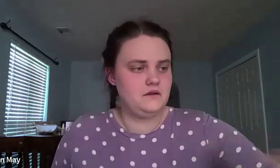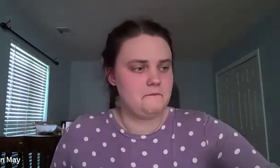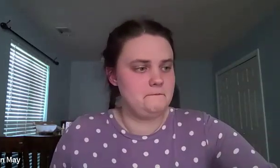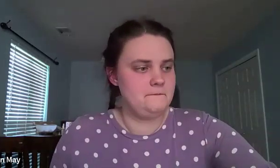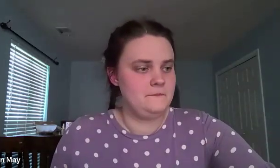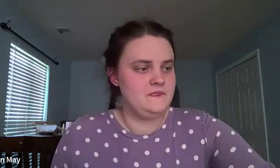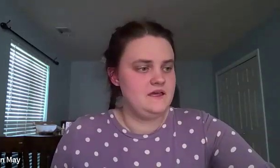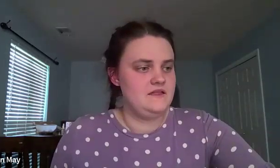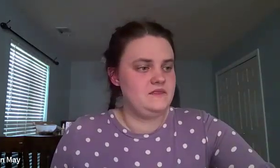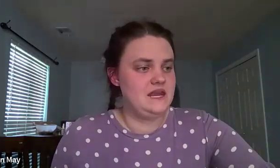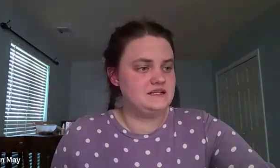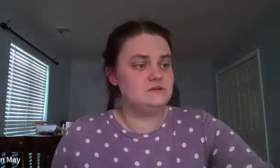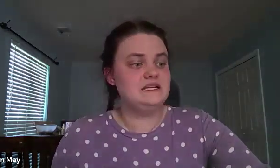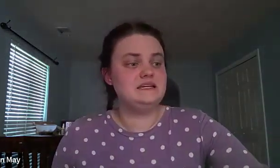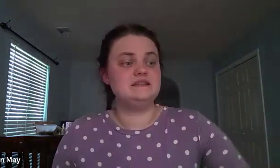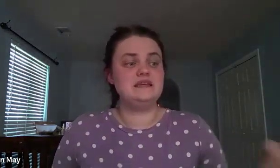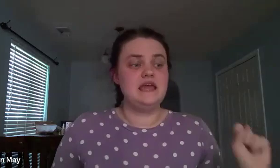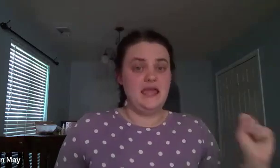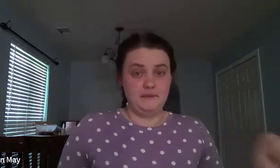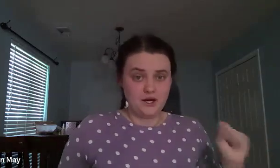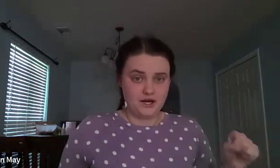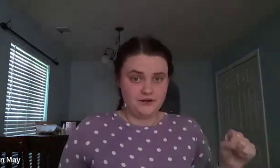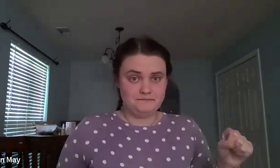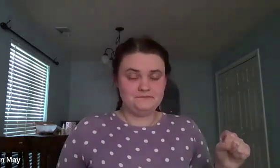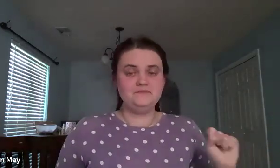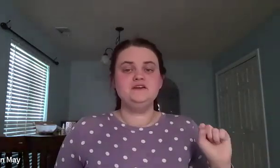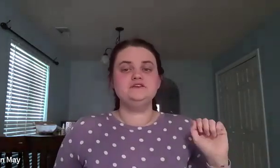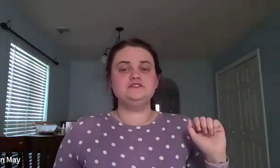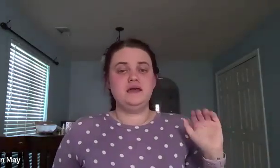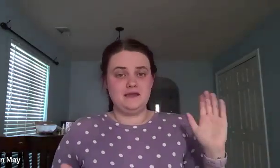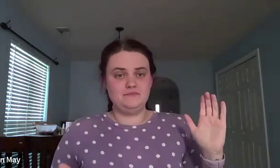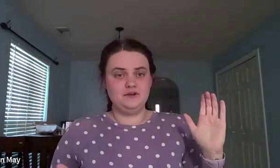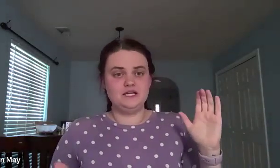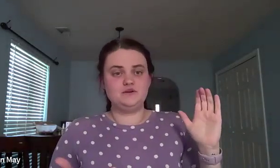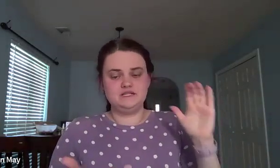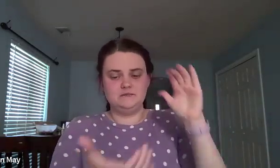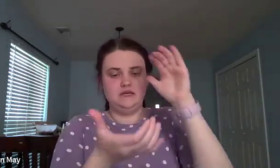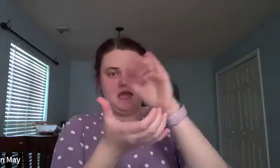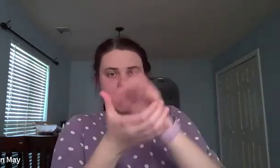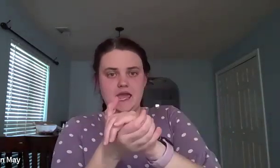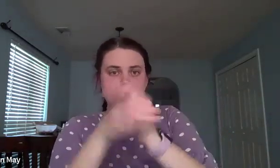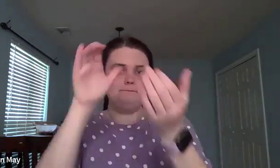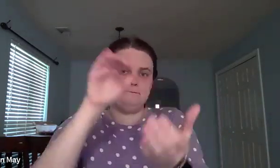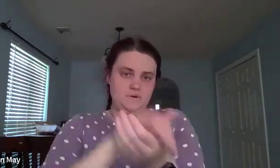Okay. The next one is hamburger. So hamburger is going to be